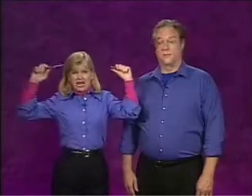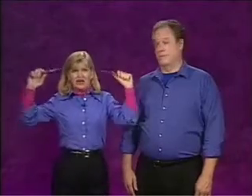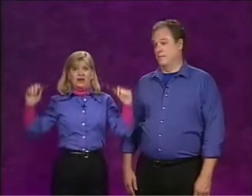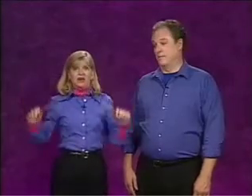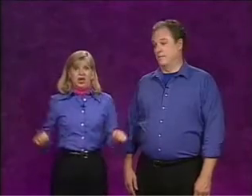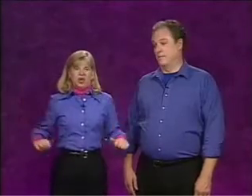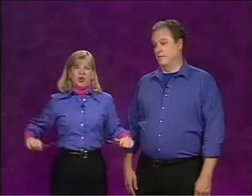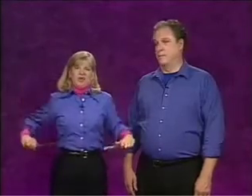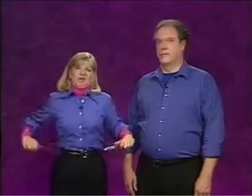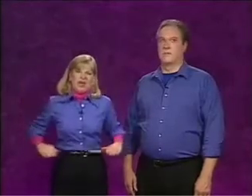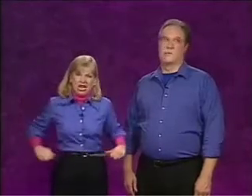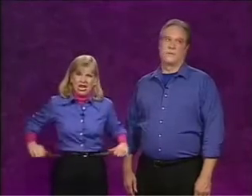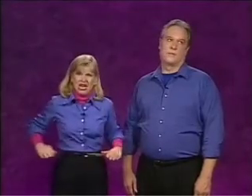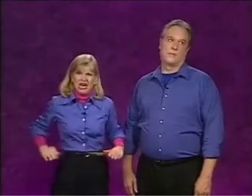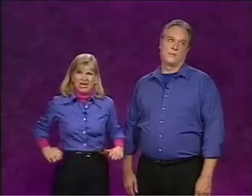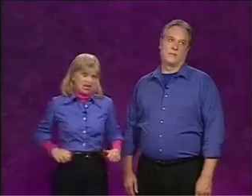pain or pain.